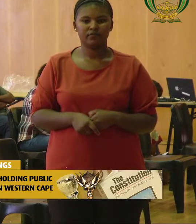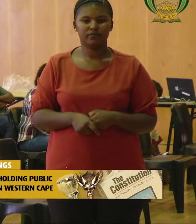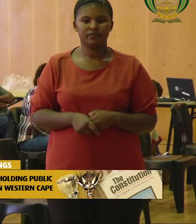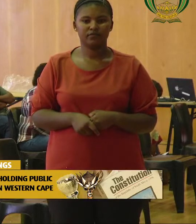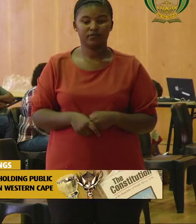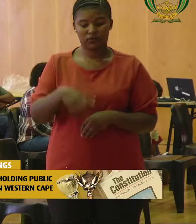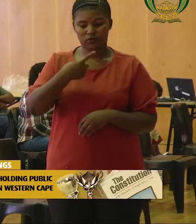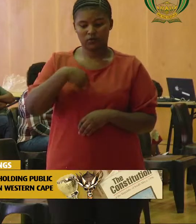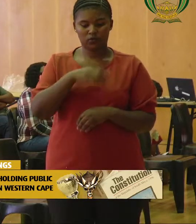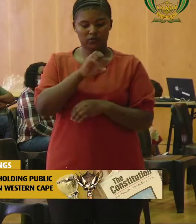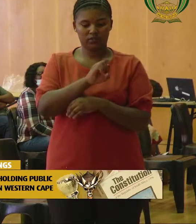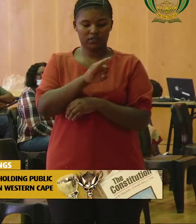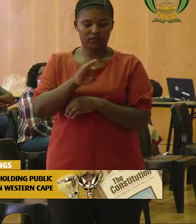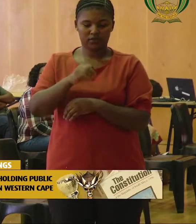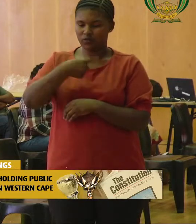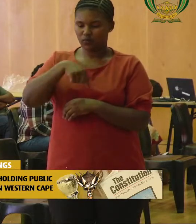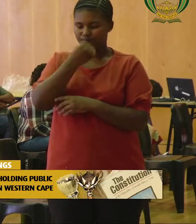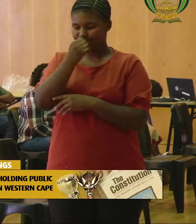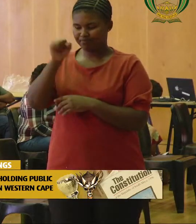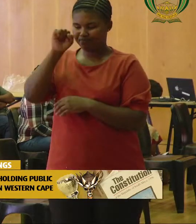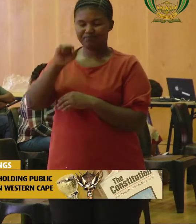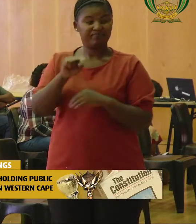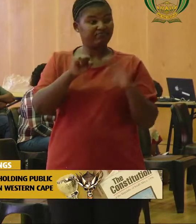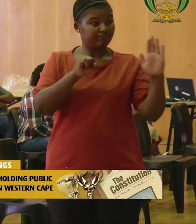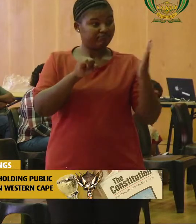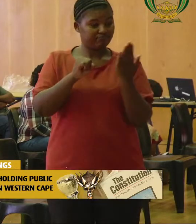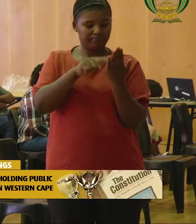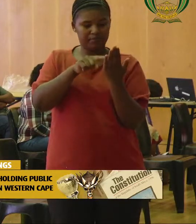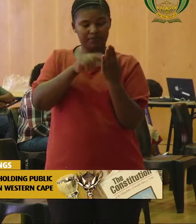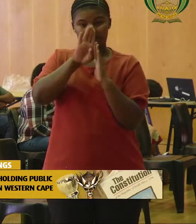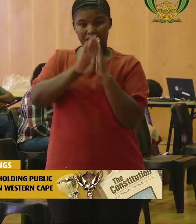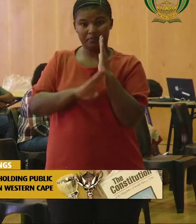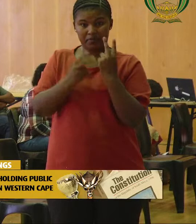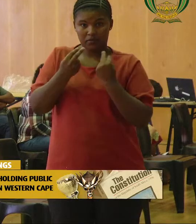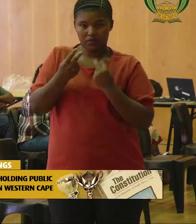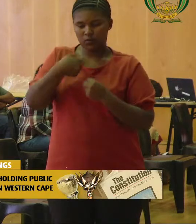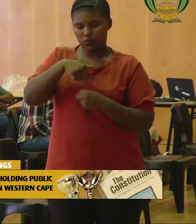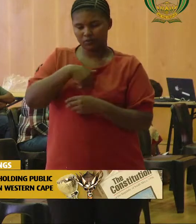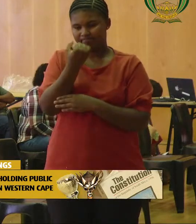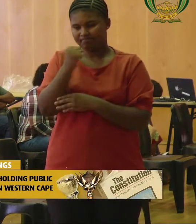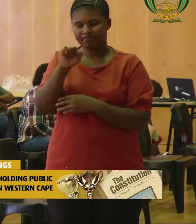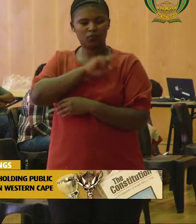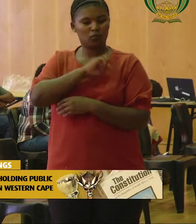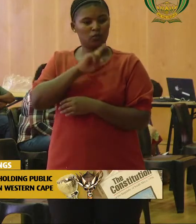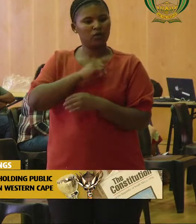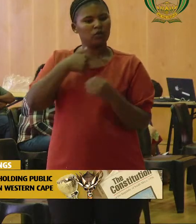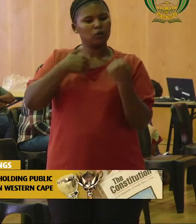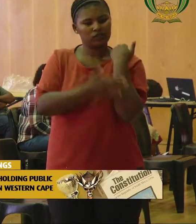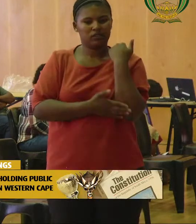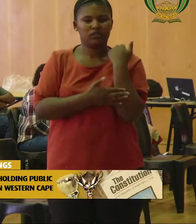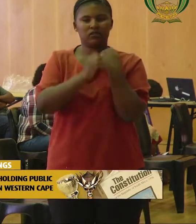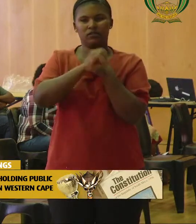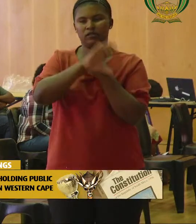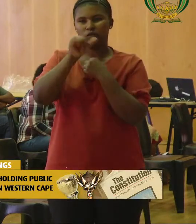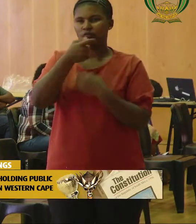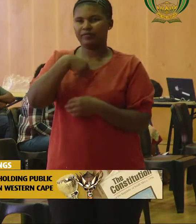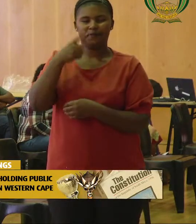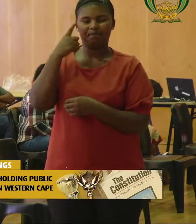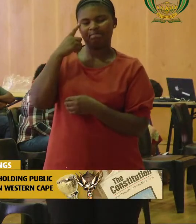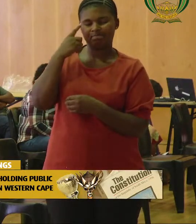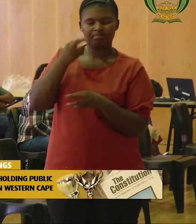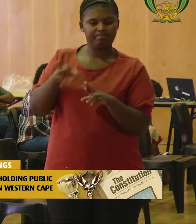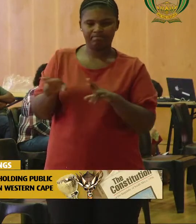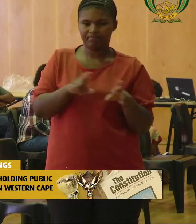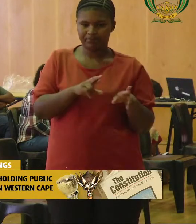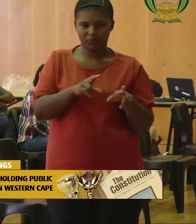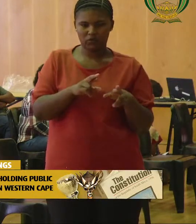As the EFF, we do not support the bill because as a country, we do not think that we are ready